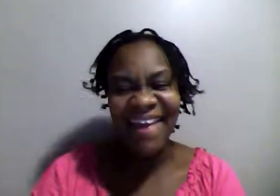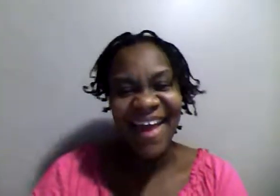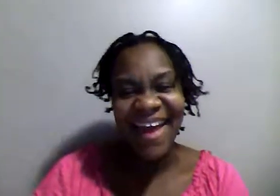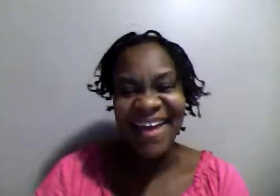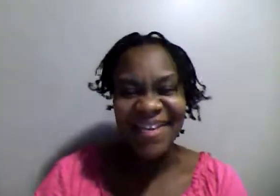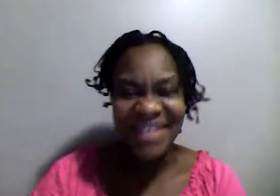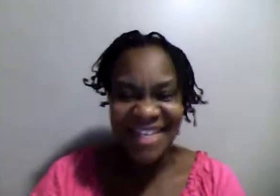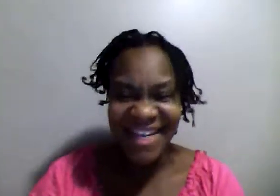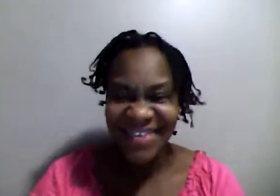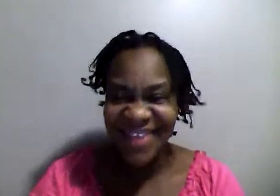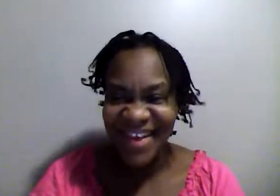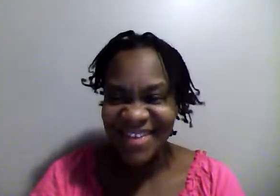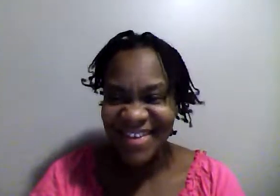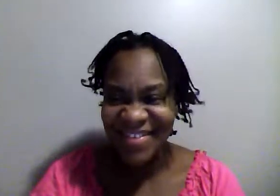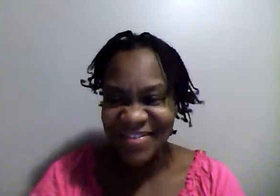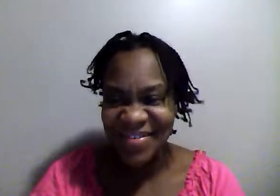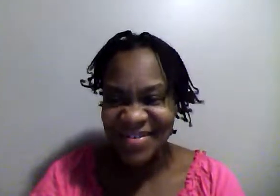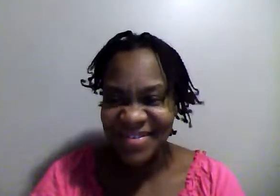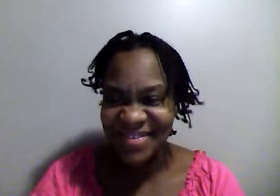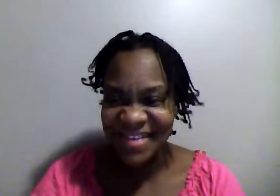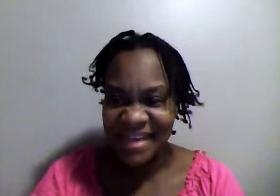I always get you guys confused.